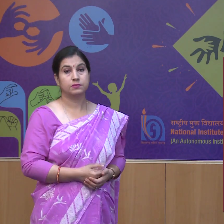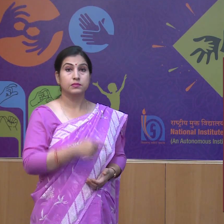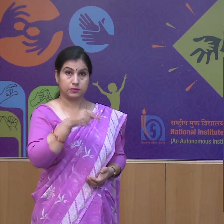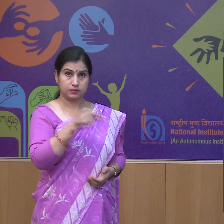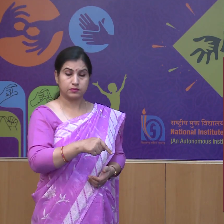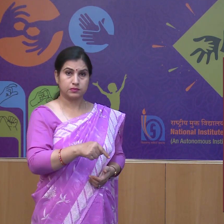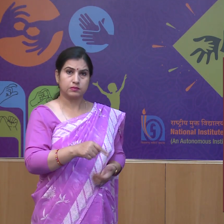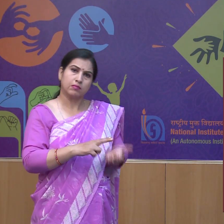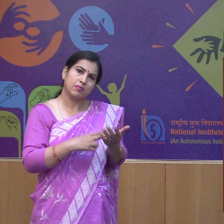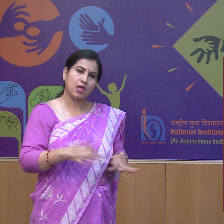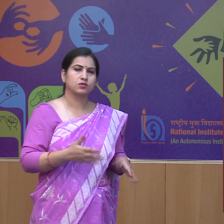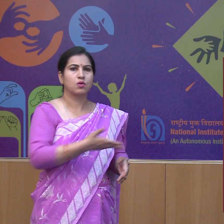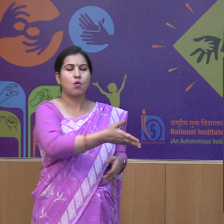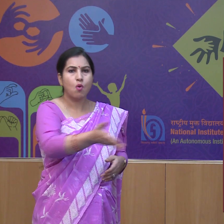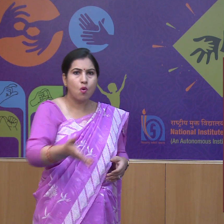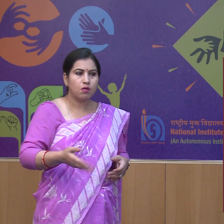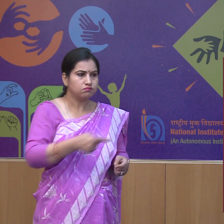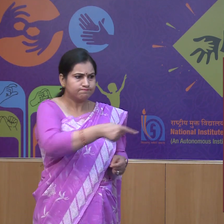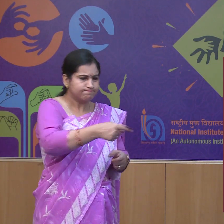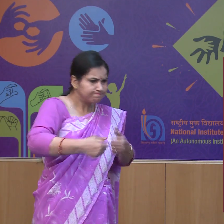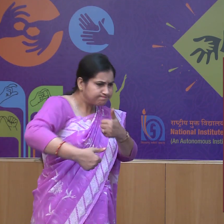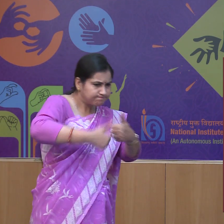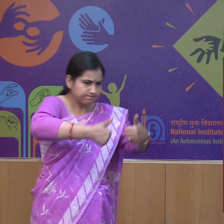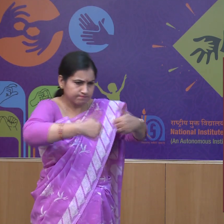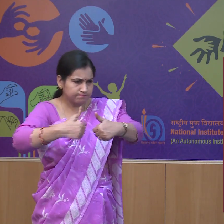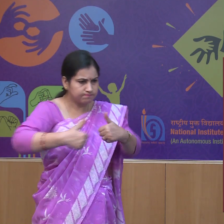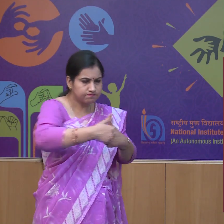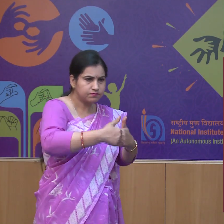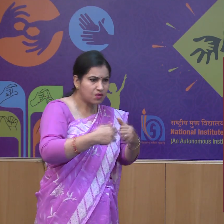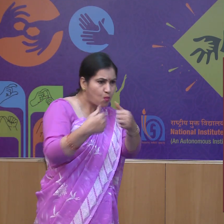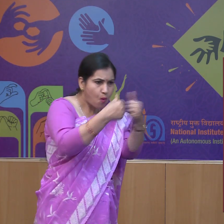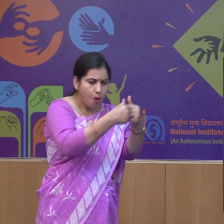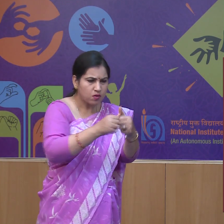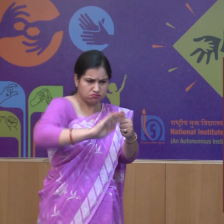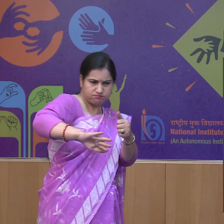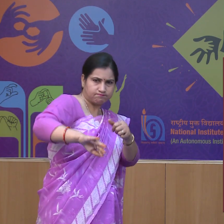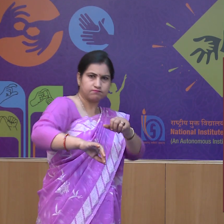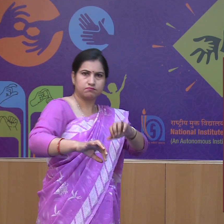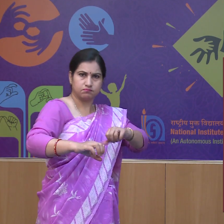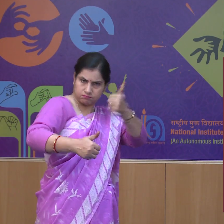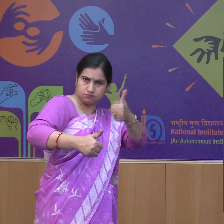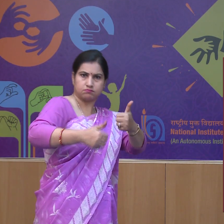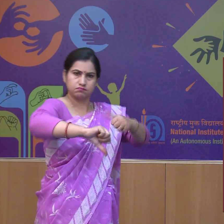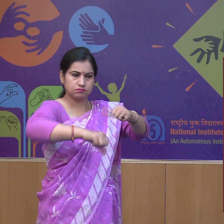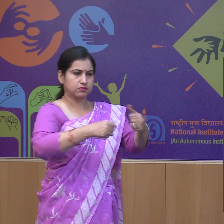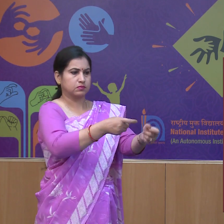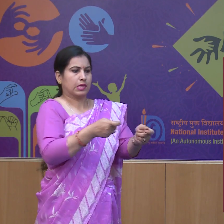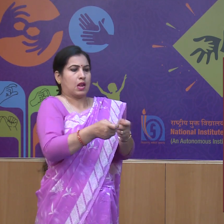This naturally led to enmity and wars between them to control as